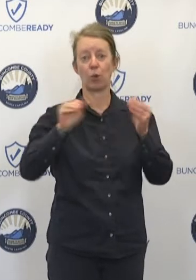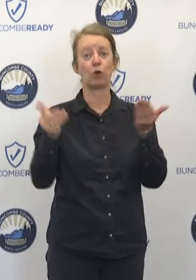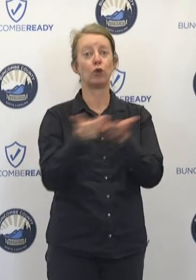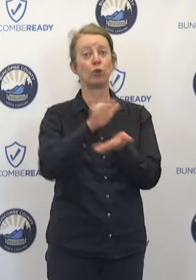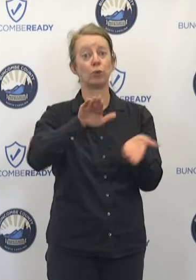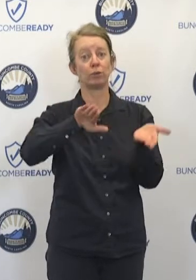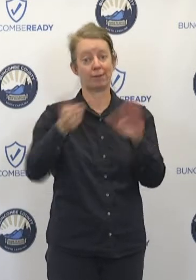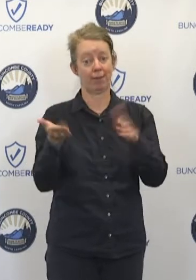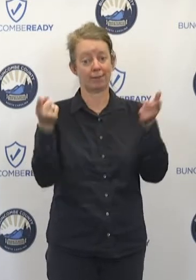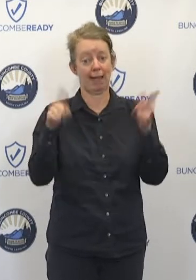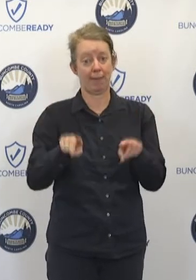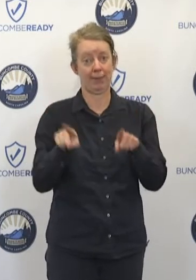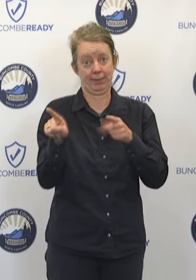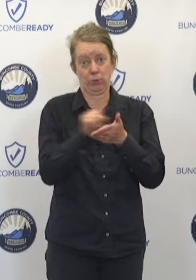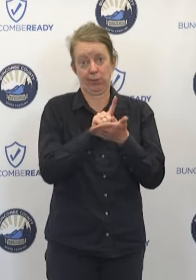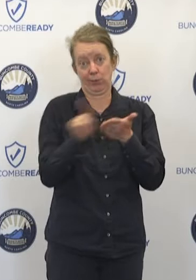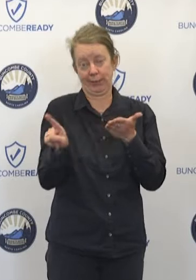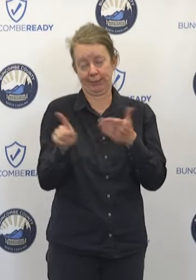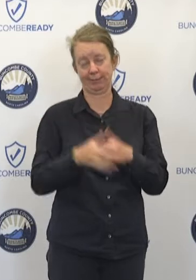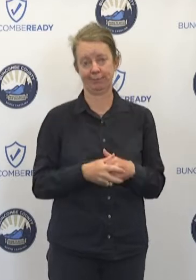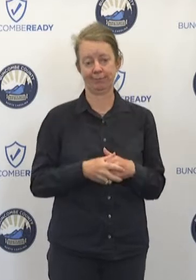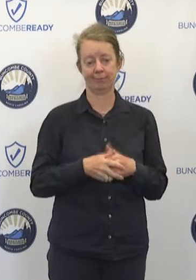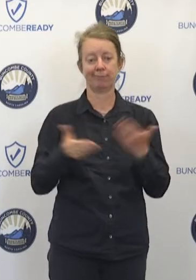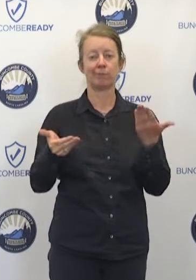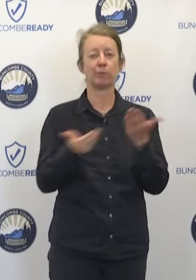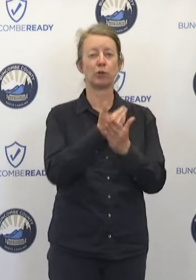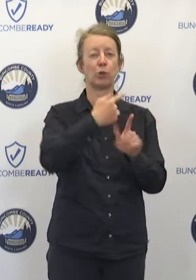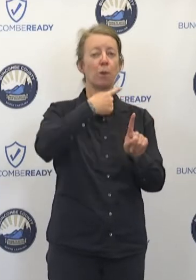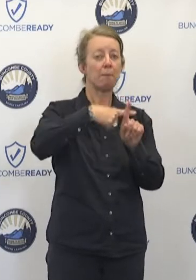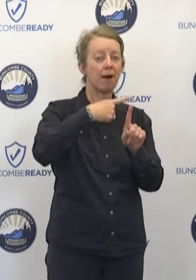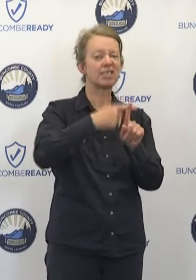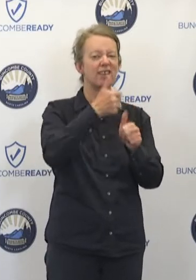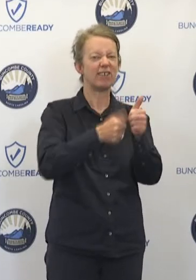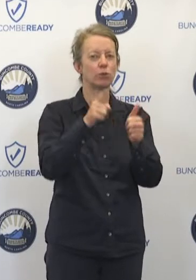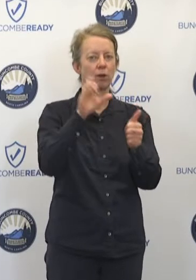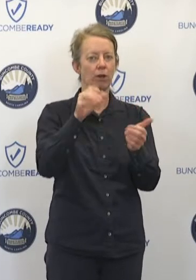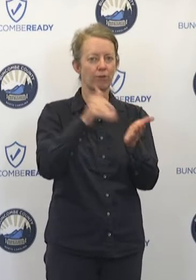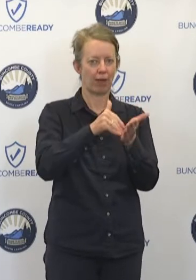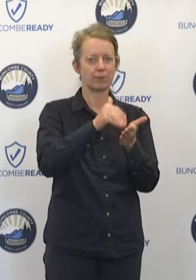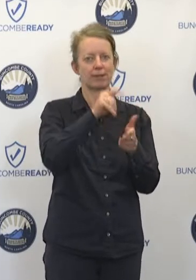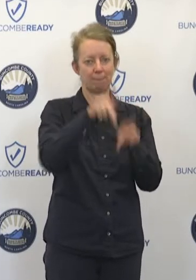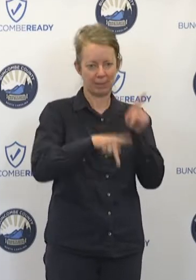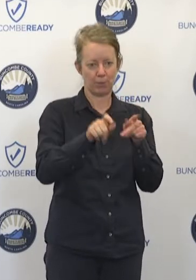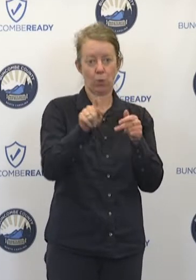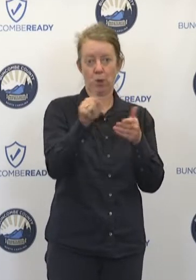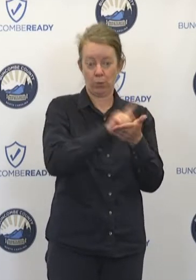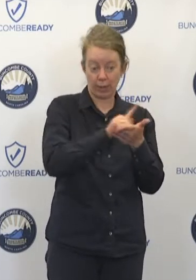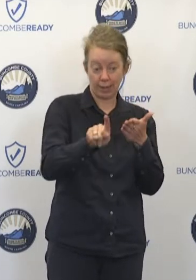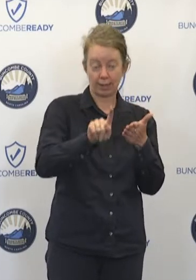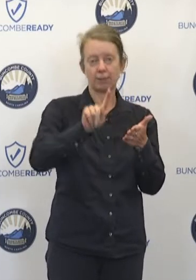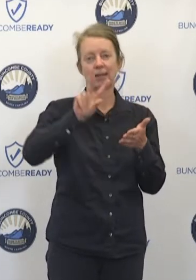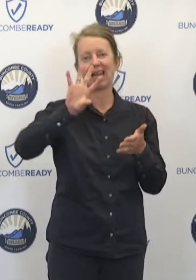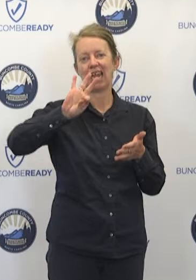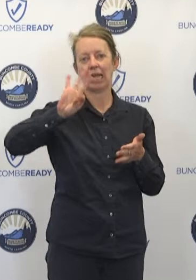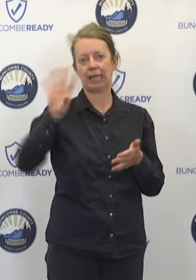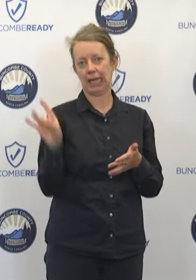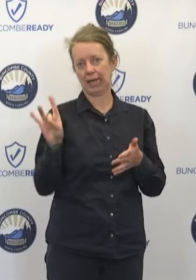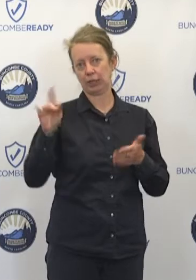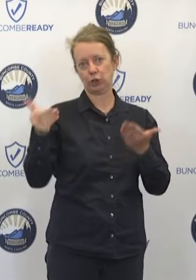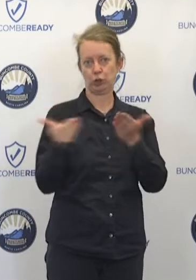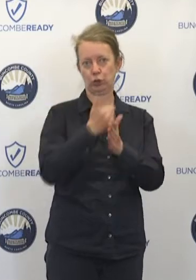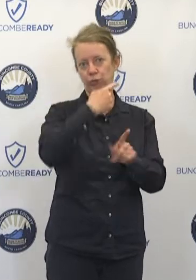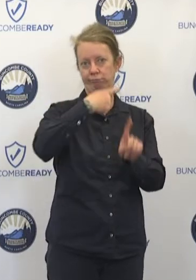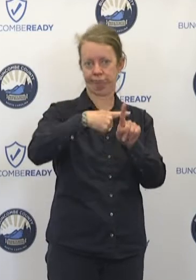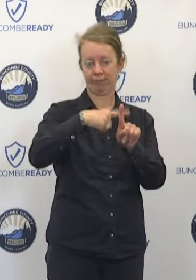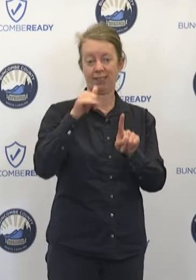in that time. Our new cases per 100,000 per week is 98. This